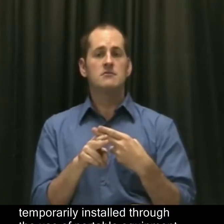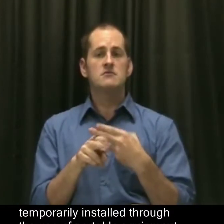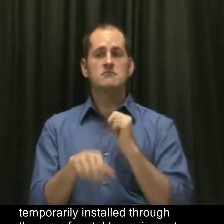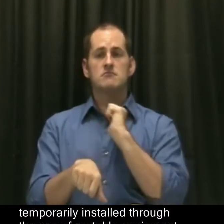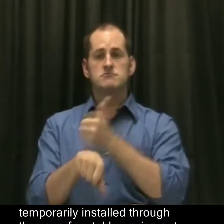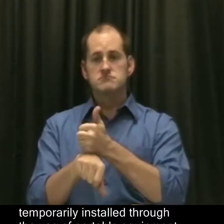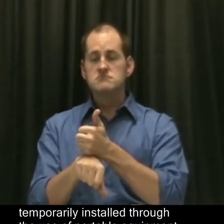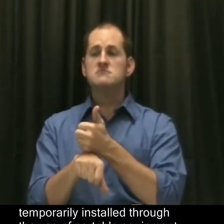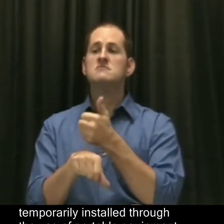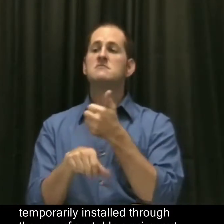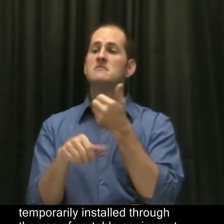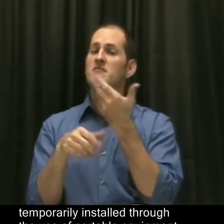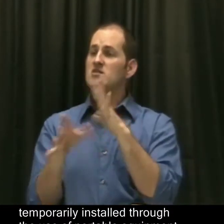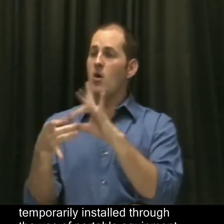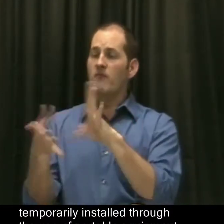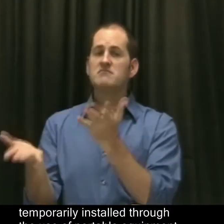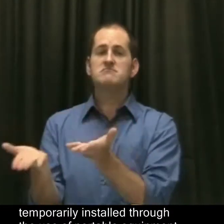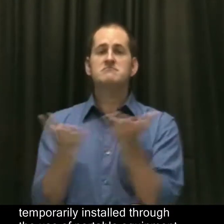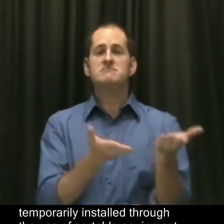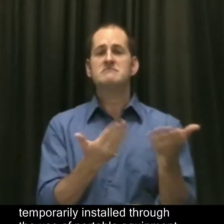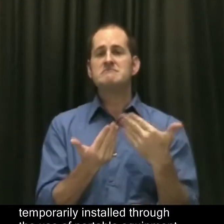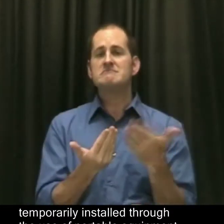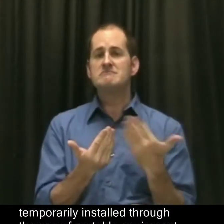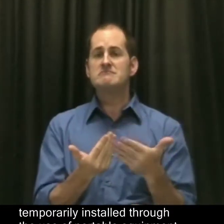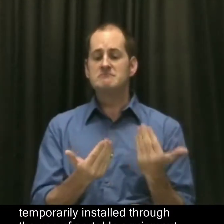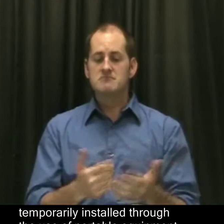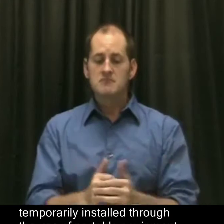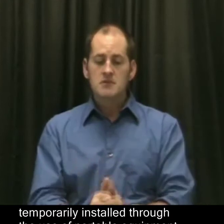temporarily installed through the use of portable equipment.